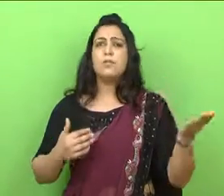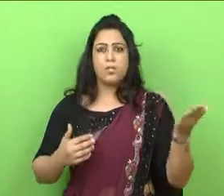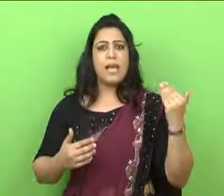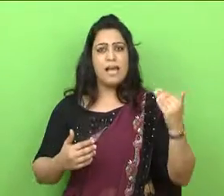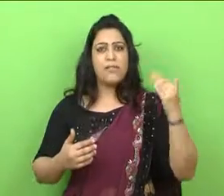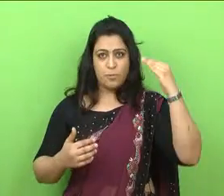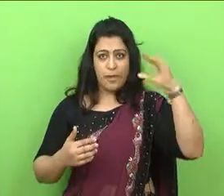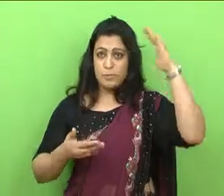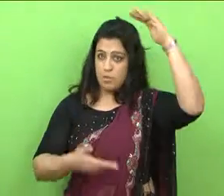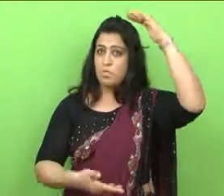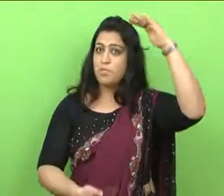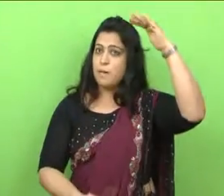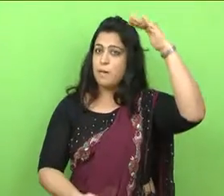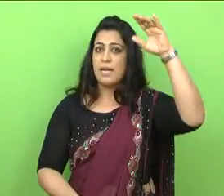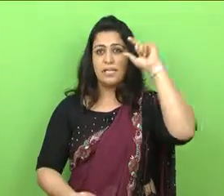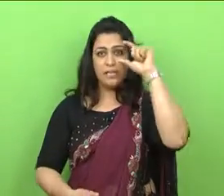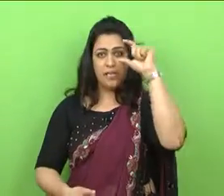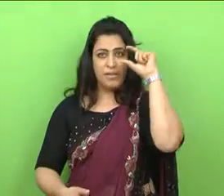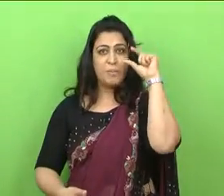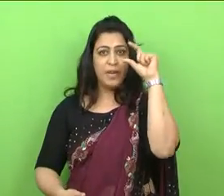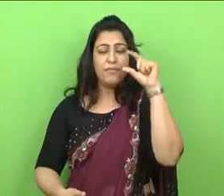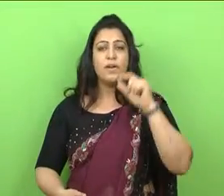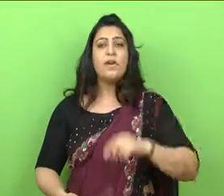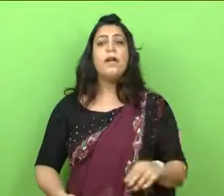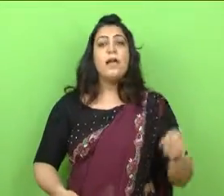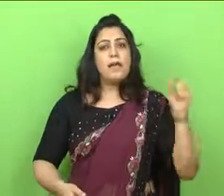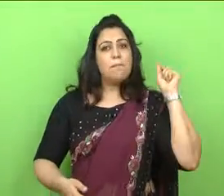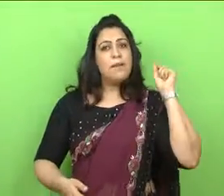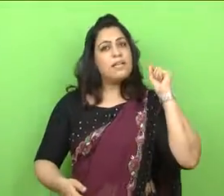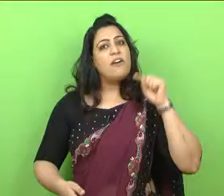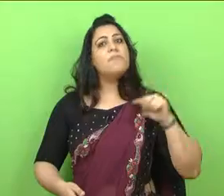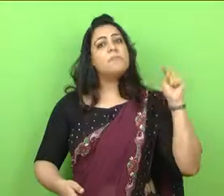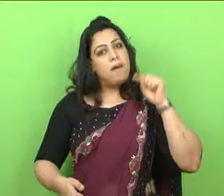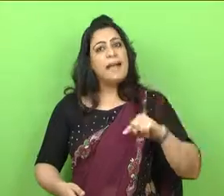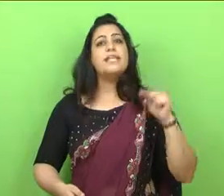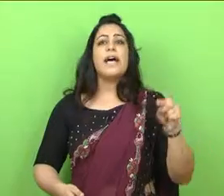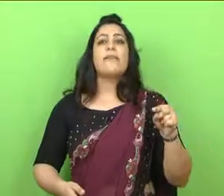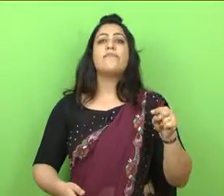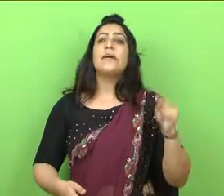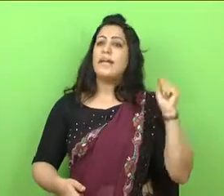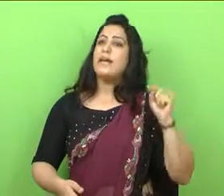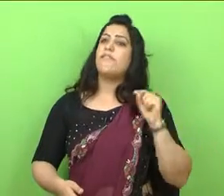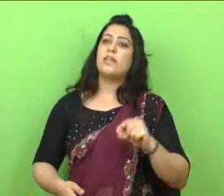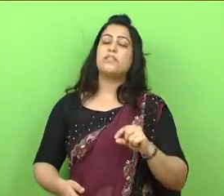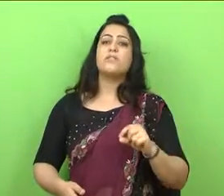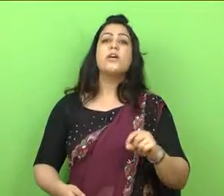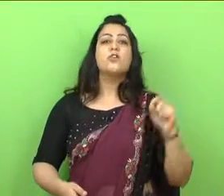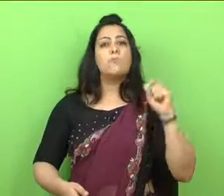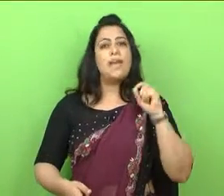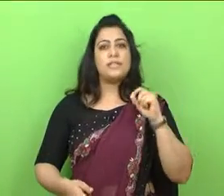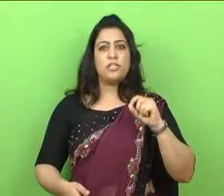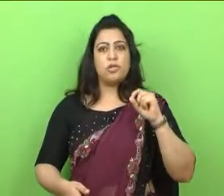to the lack of space because newspaper articles are very brief, but the government might have enough reasons to make such a